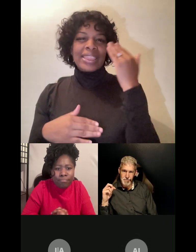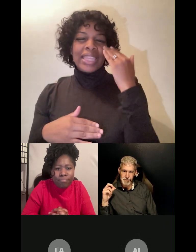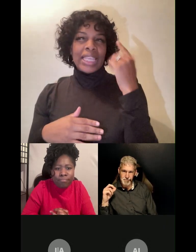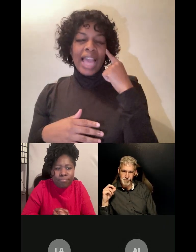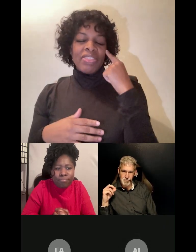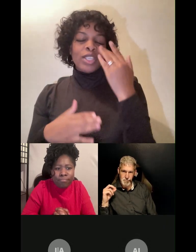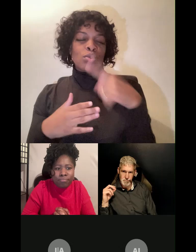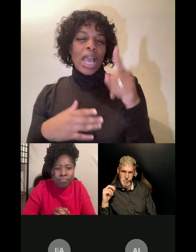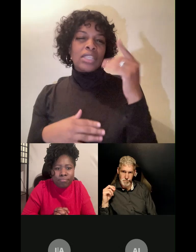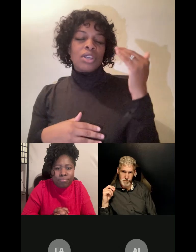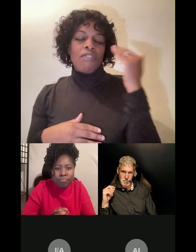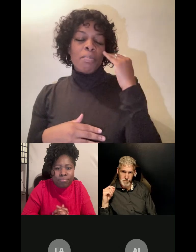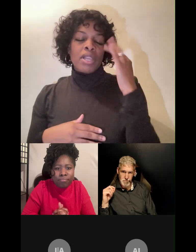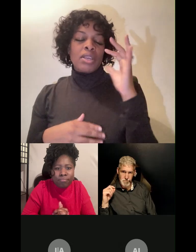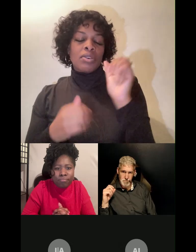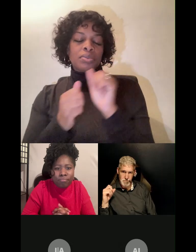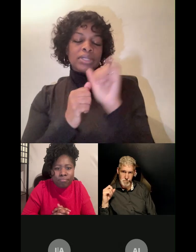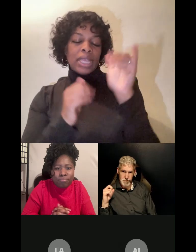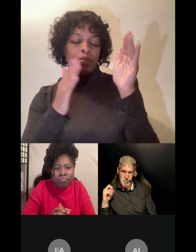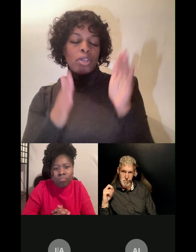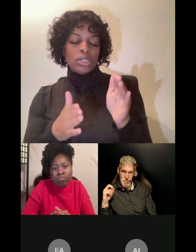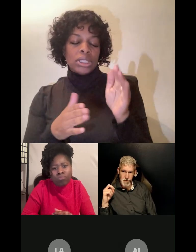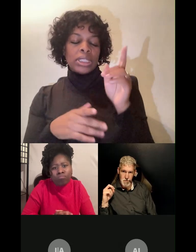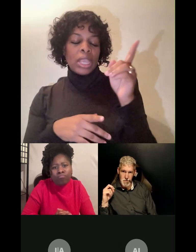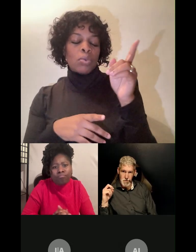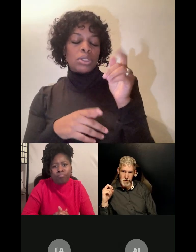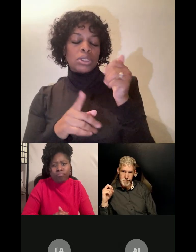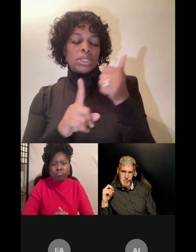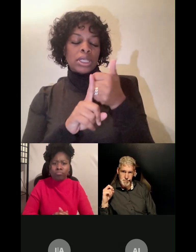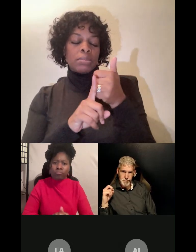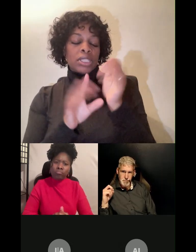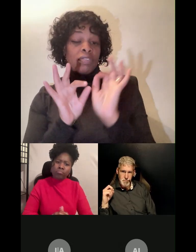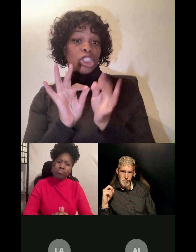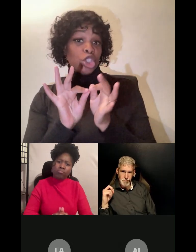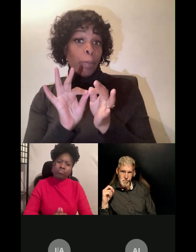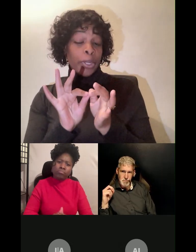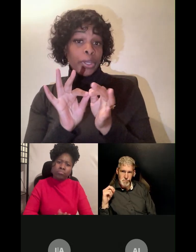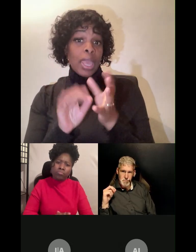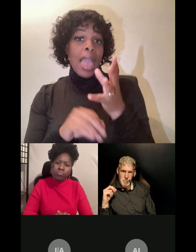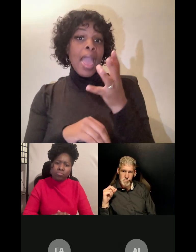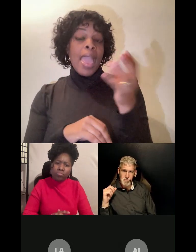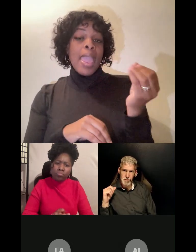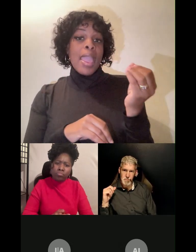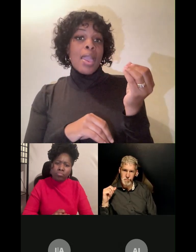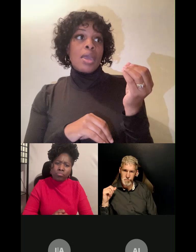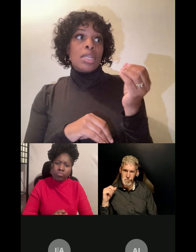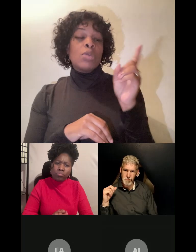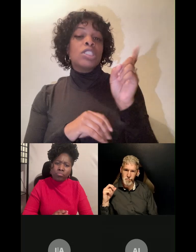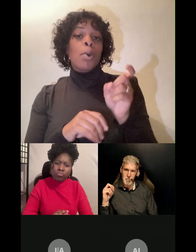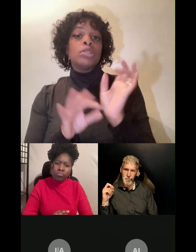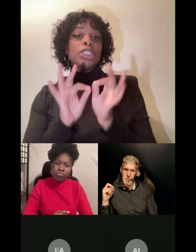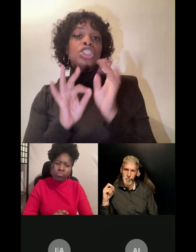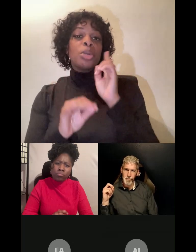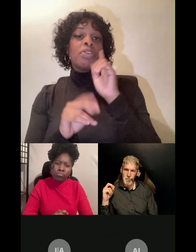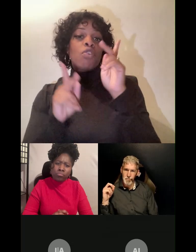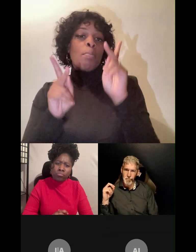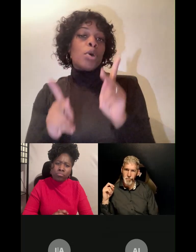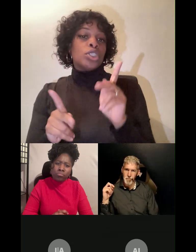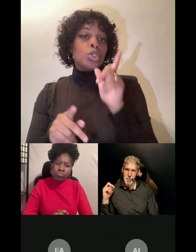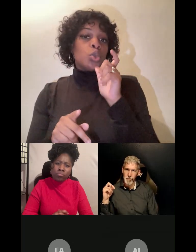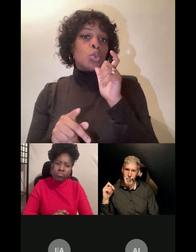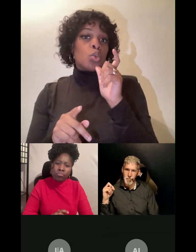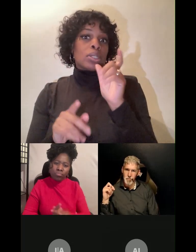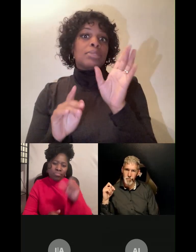person. I think you guys are familiar with that person. They were himself an interpreter, and he was supposed to be a interpreter